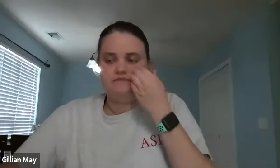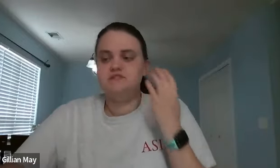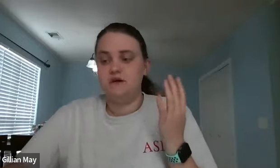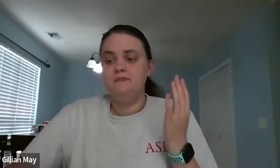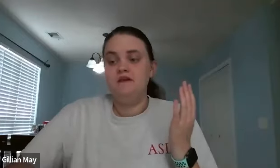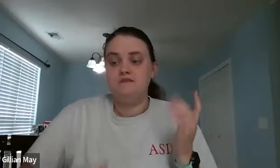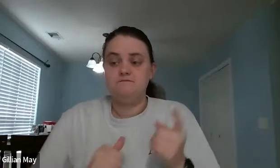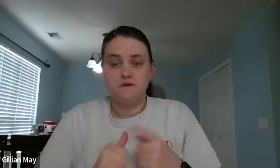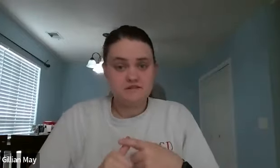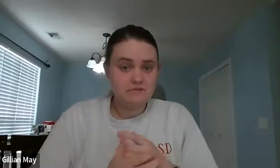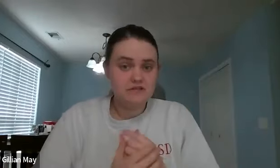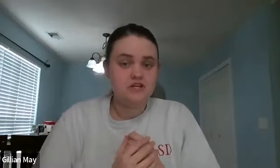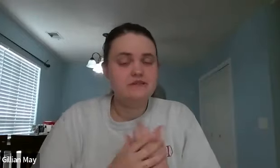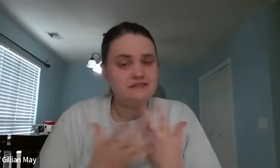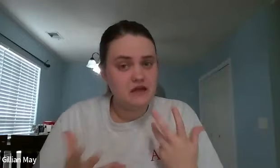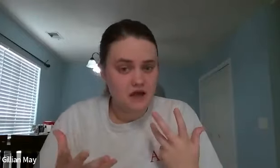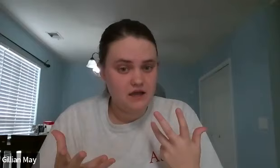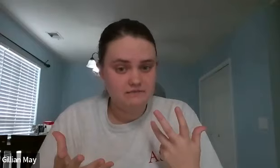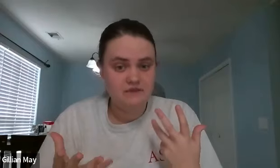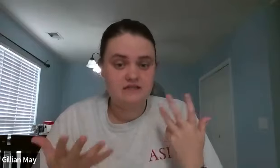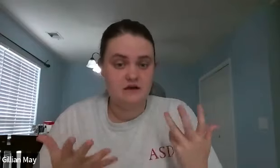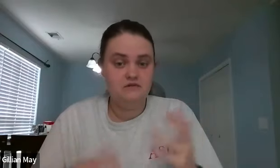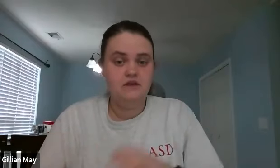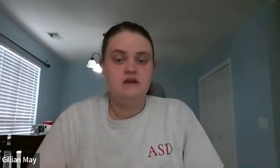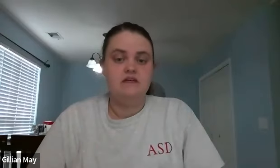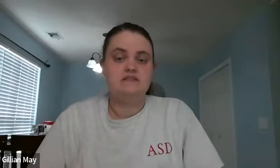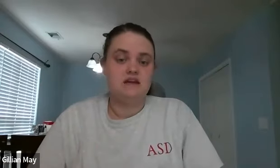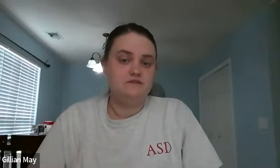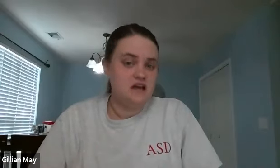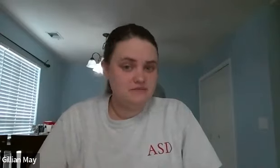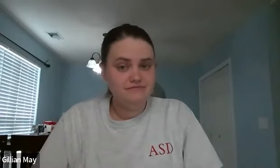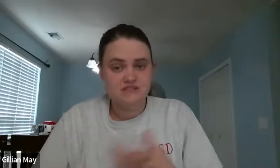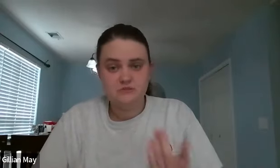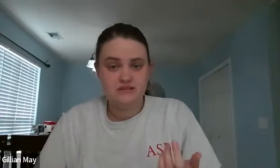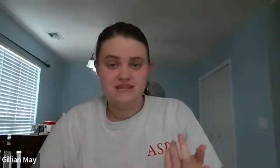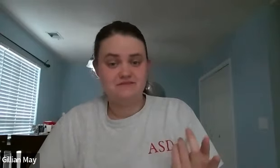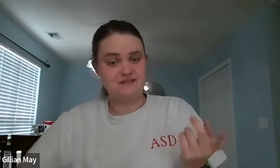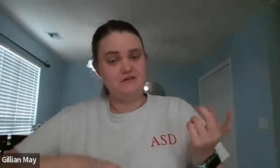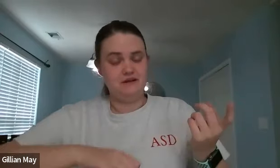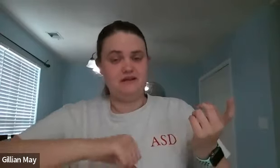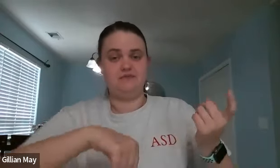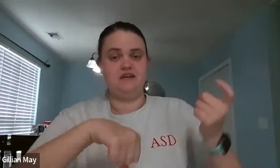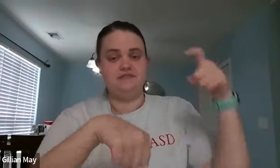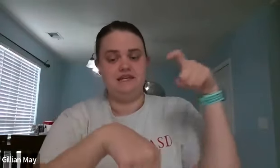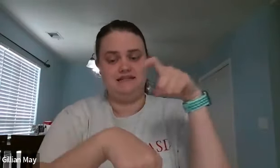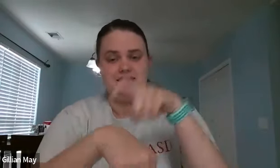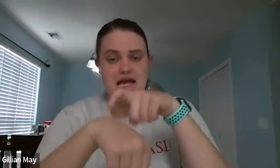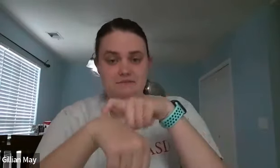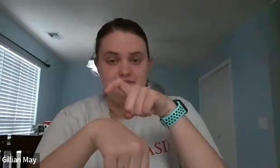So the first sign I'm going to show you is time itself. And the sign for time is super easy. I've done it already a couple of times and it's time. You